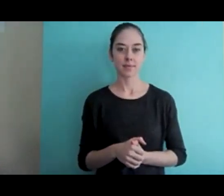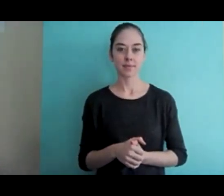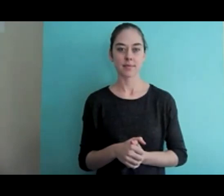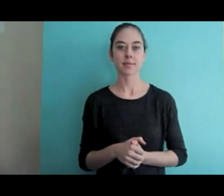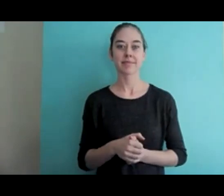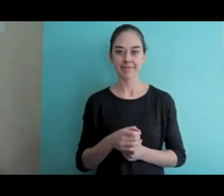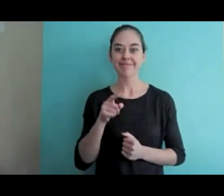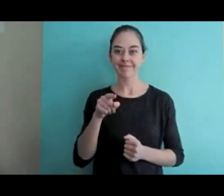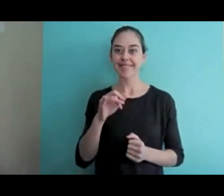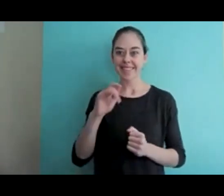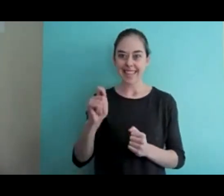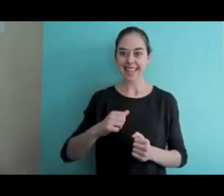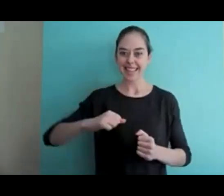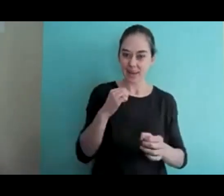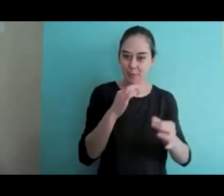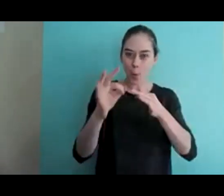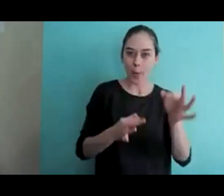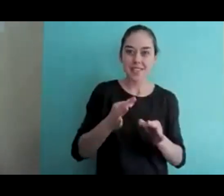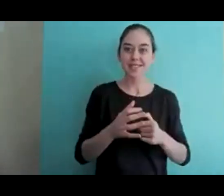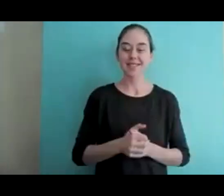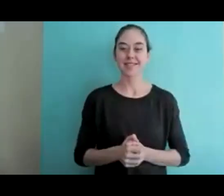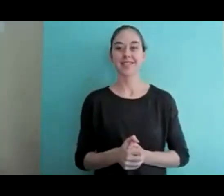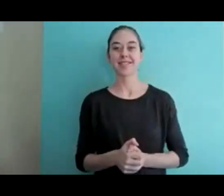That's it, that's very good. Keep it going.